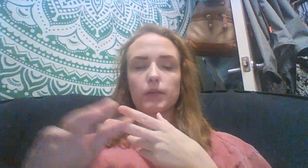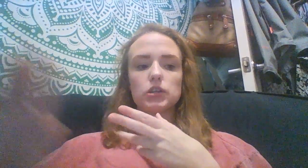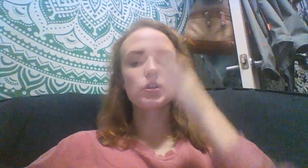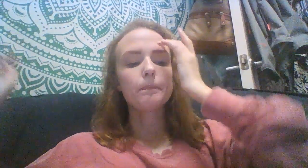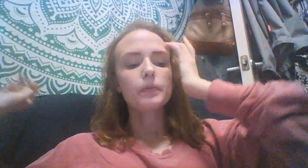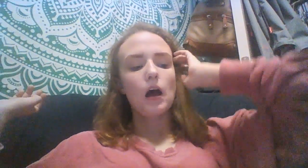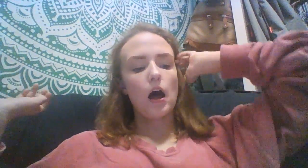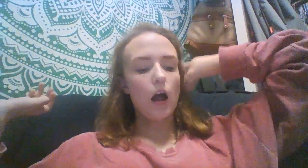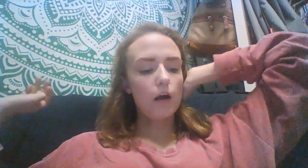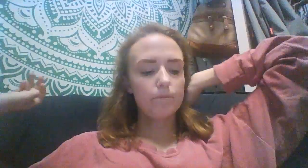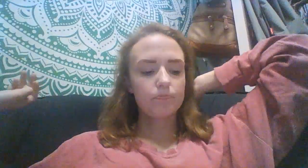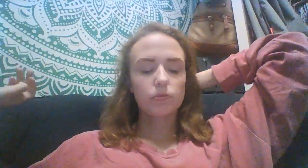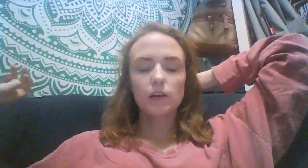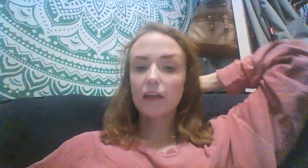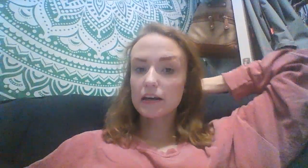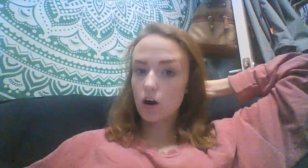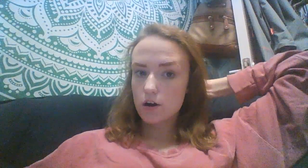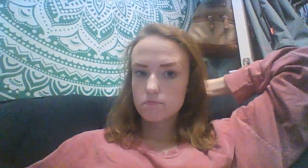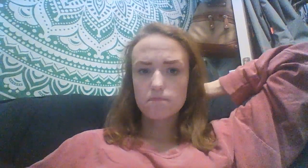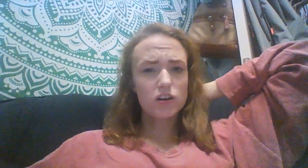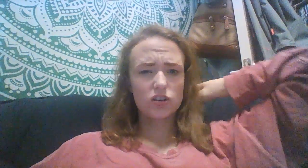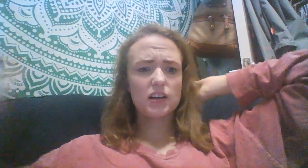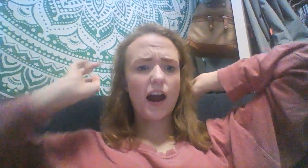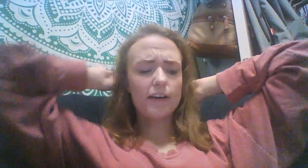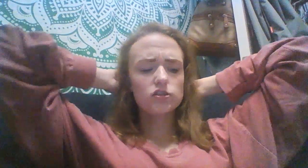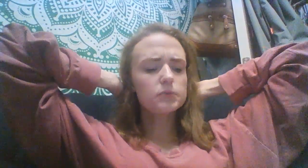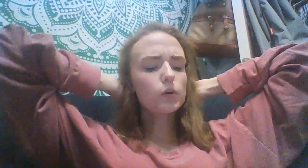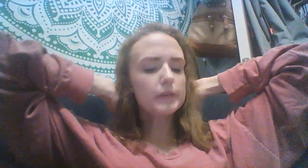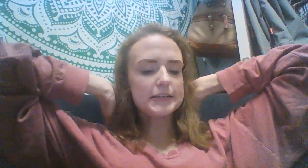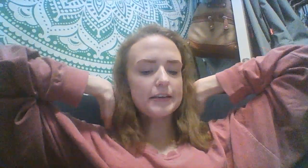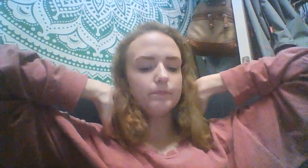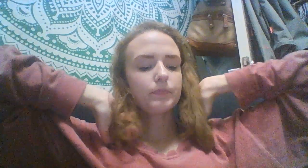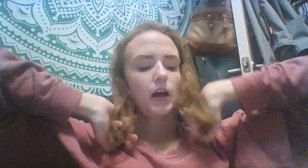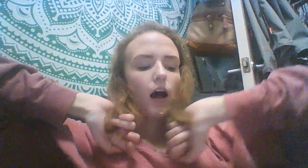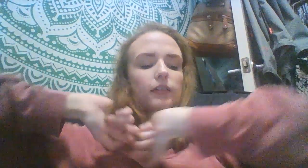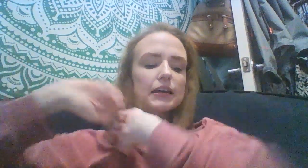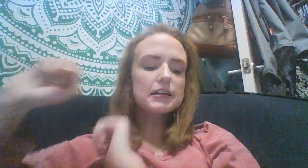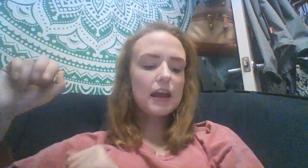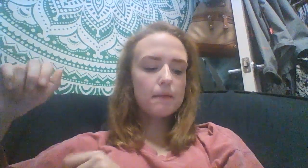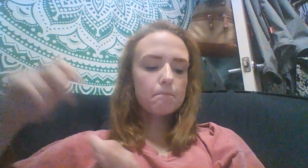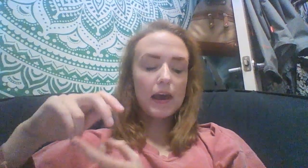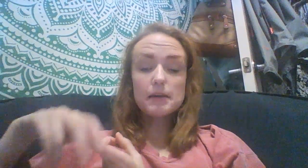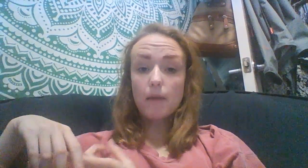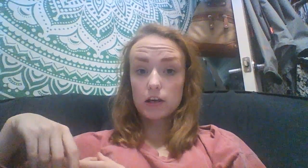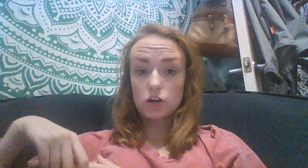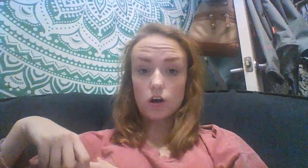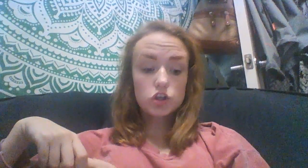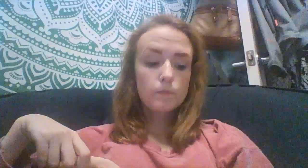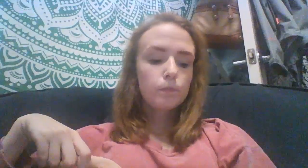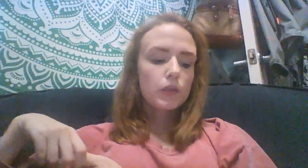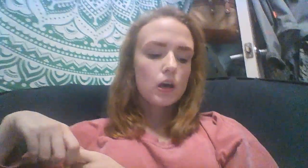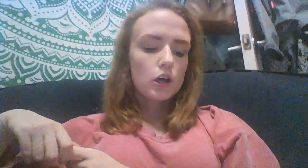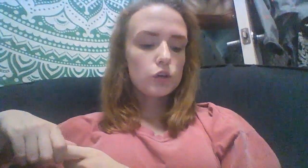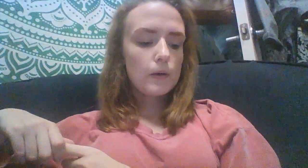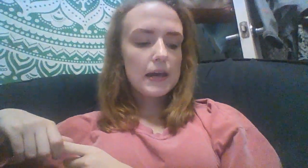privileged. Later on, much later, actually more recent, a lady named Peggy McIntosh, who is